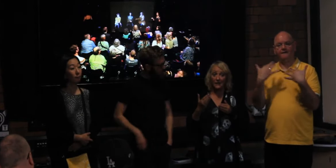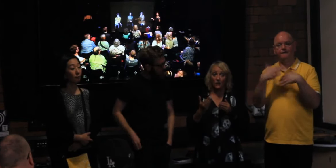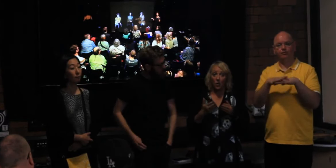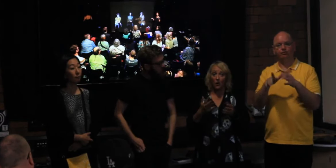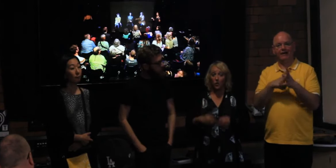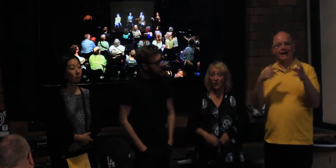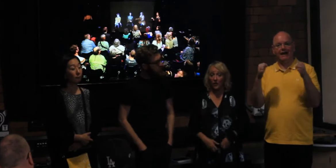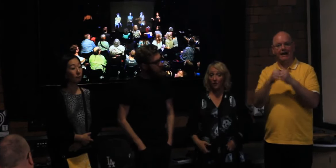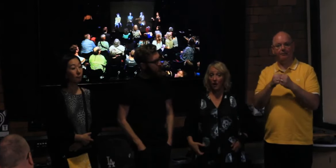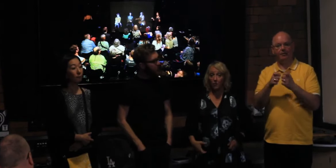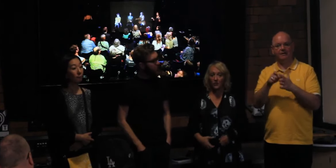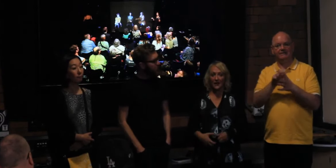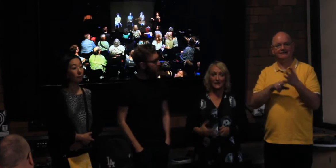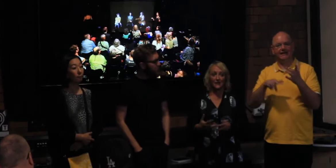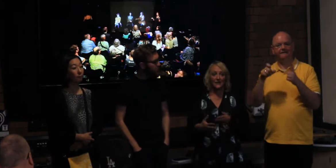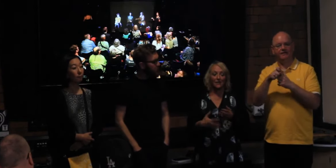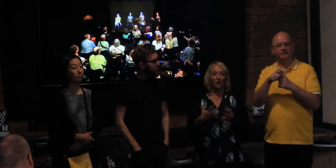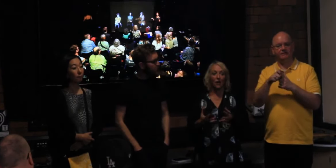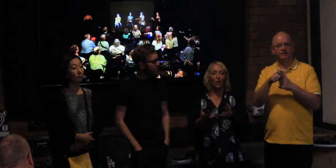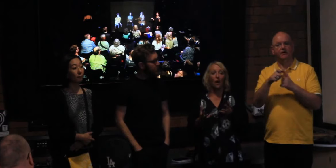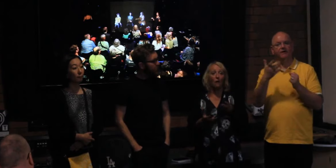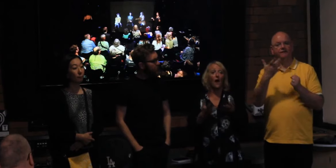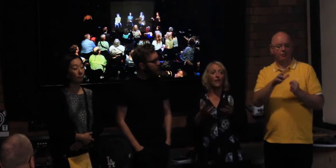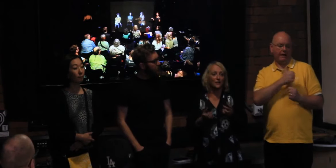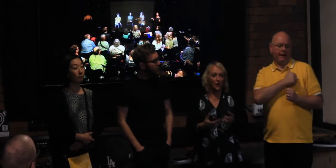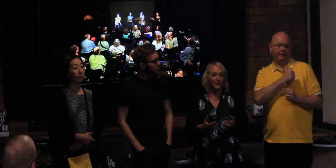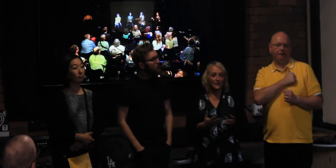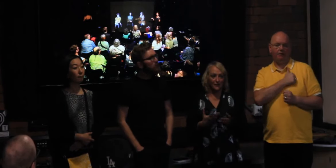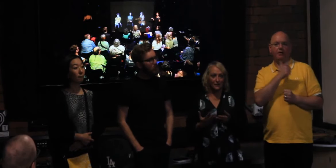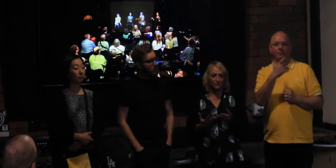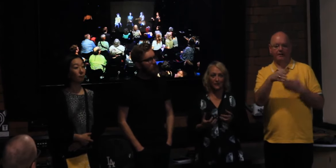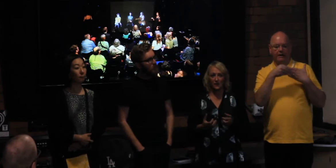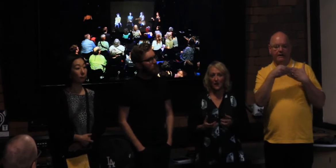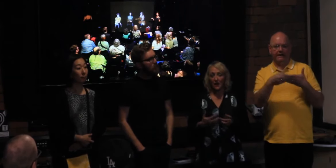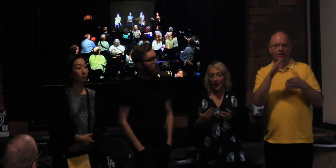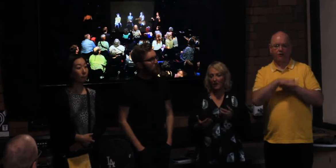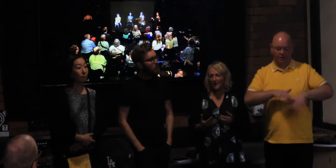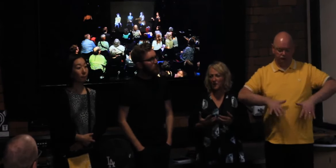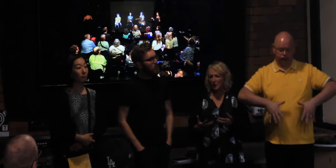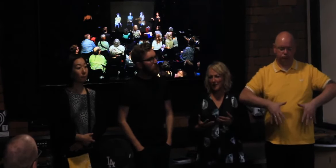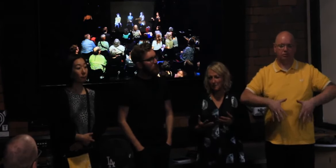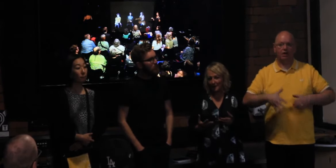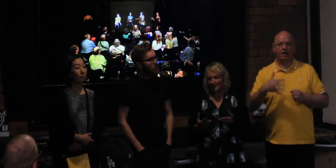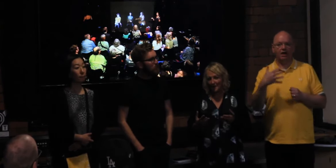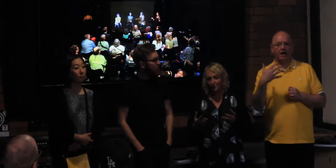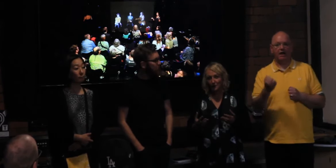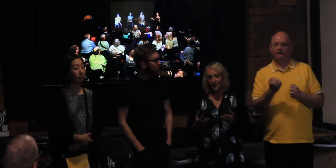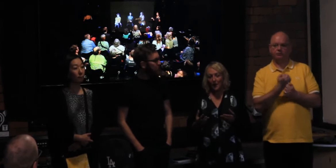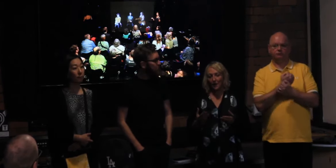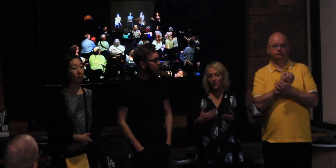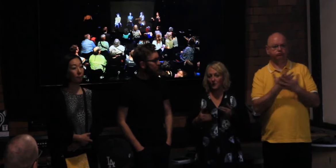been leading work with the vibrotactility. There are a lot of other devices, but currently they're too